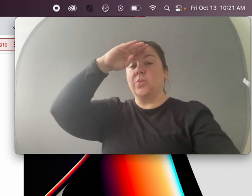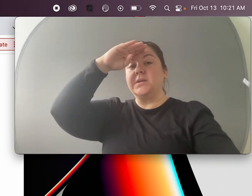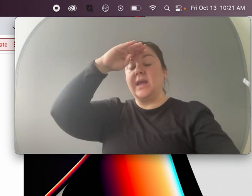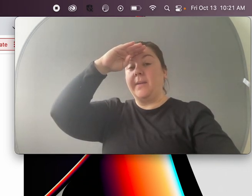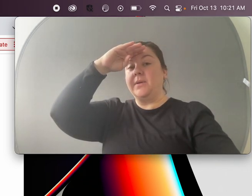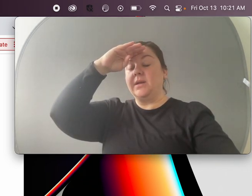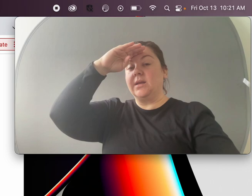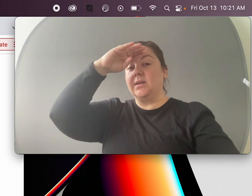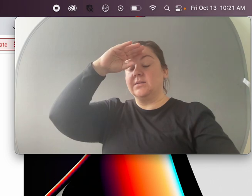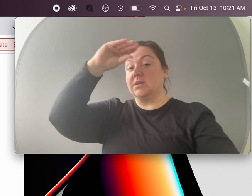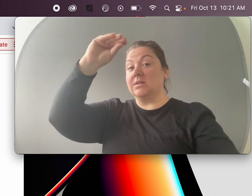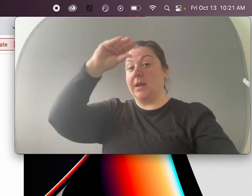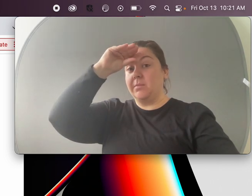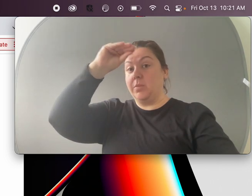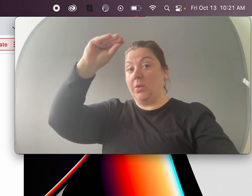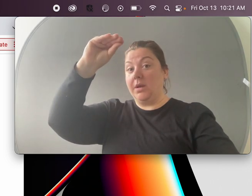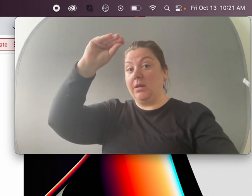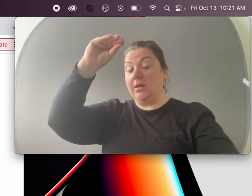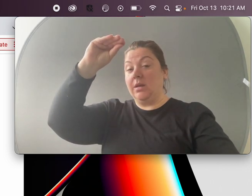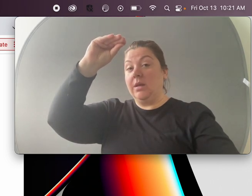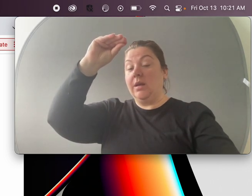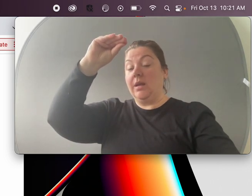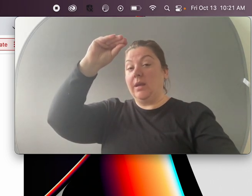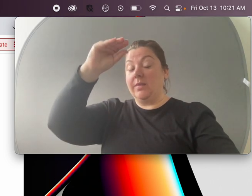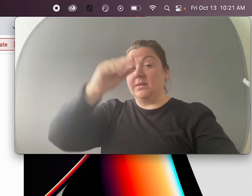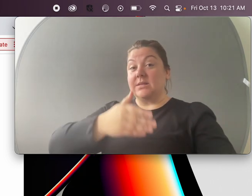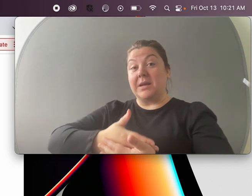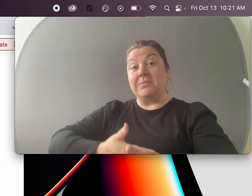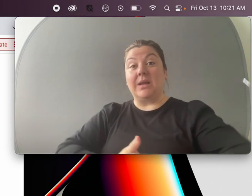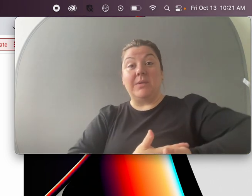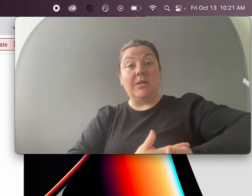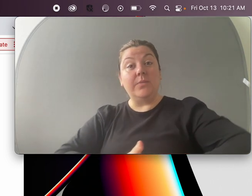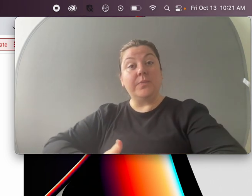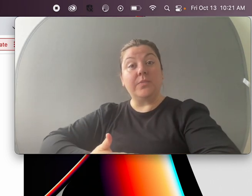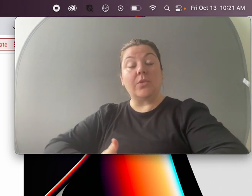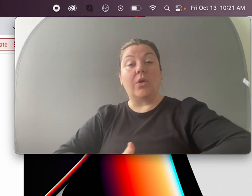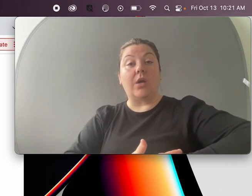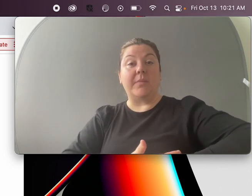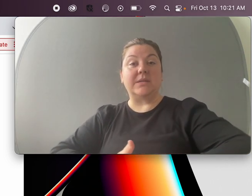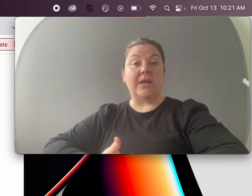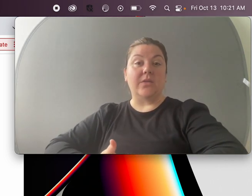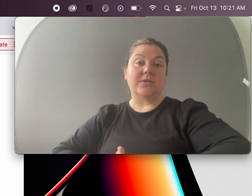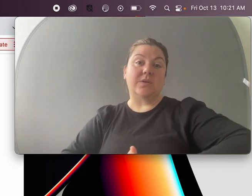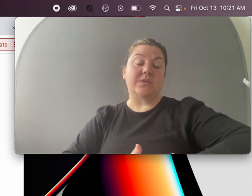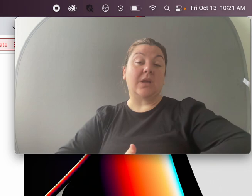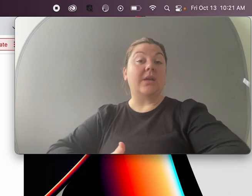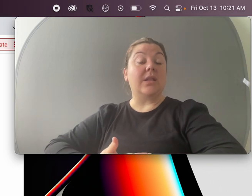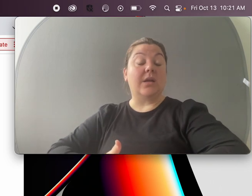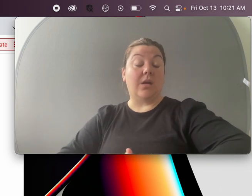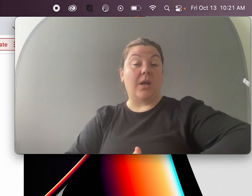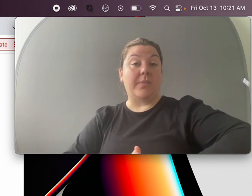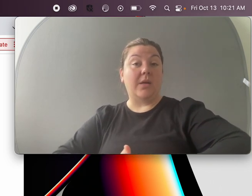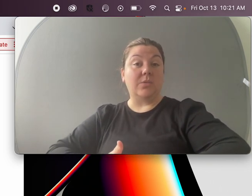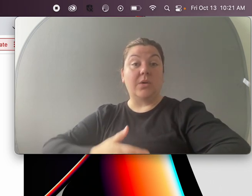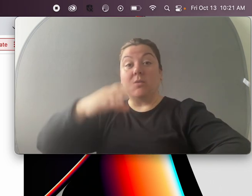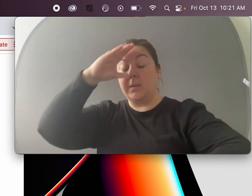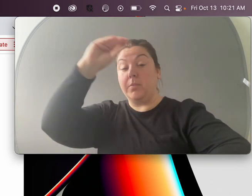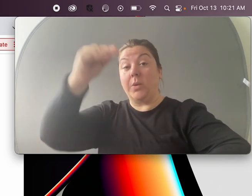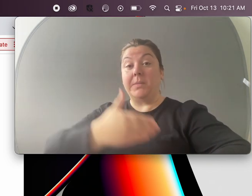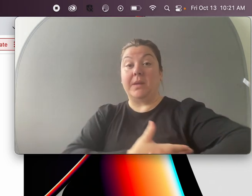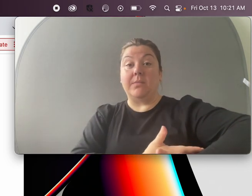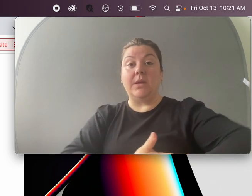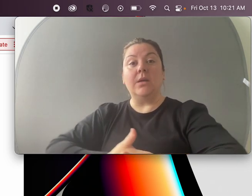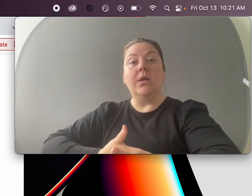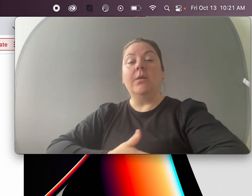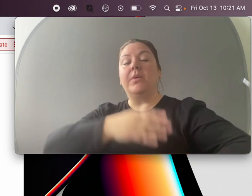Because what's happening is the sign boy and the sign baby are coming together. So it's kind of like a compound word, right?